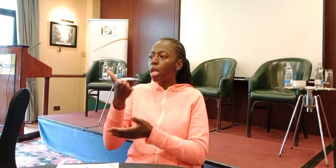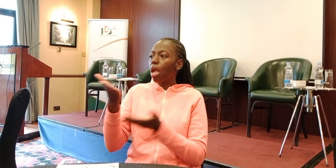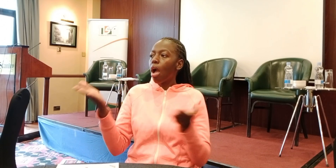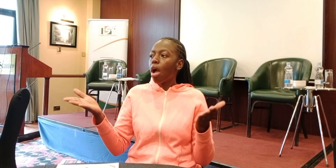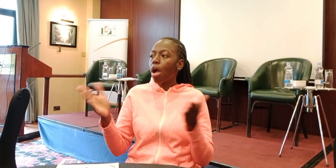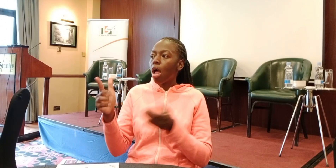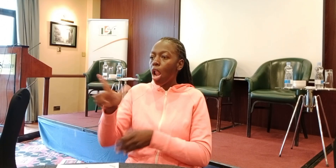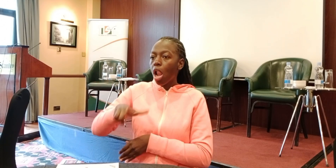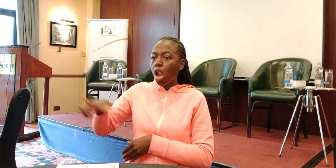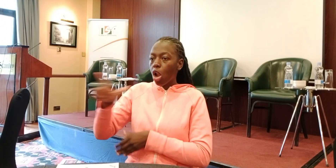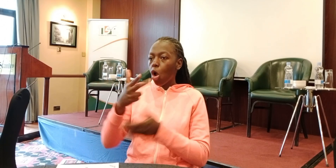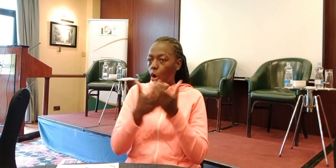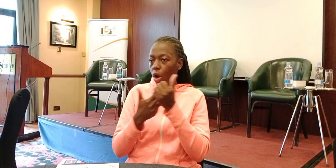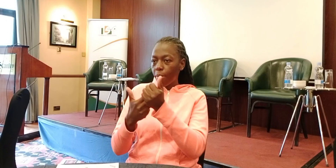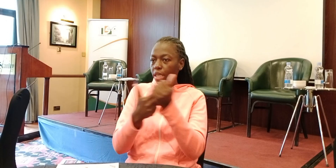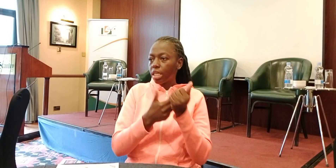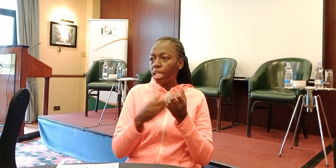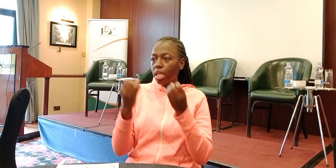partners?